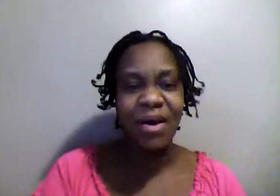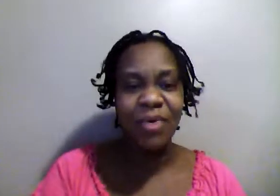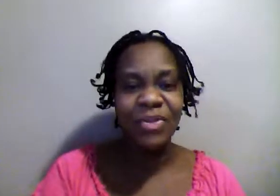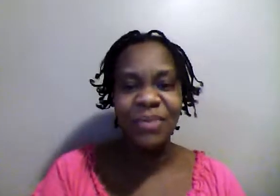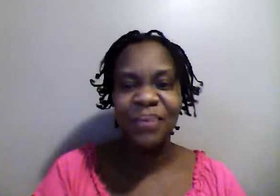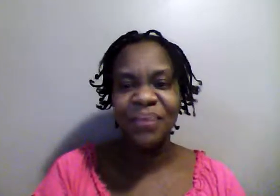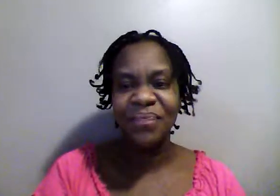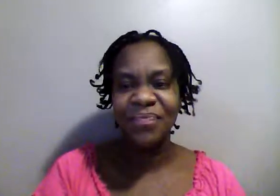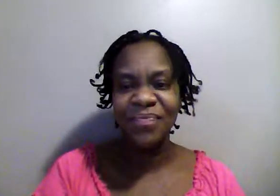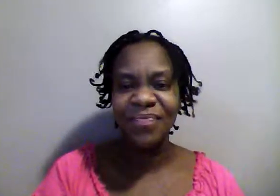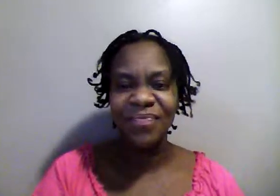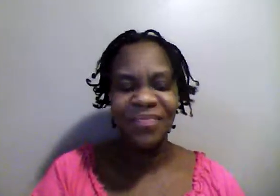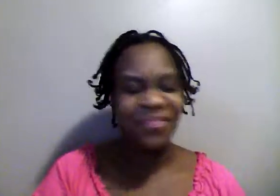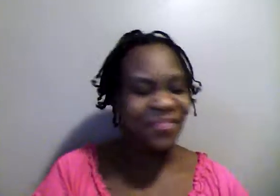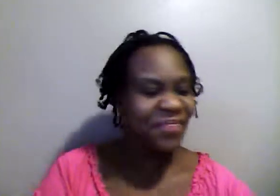out.